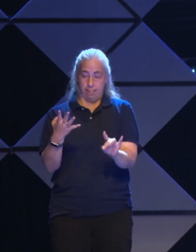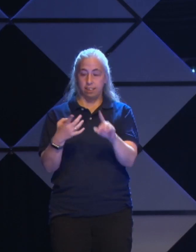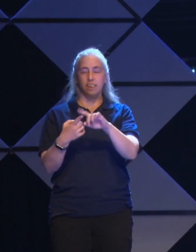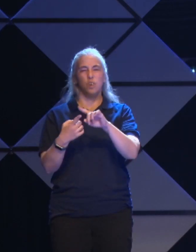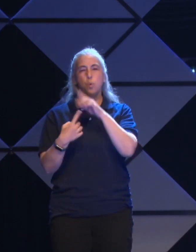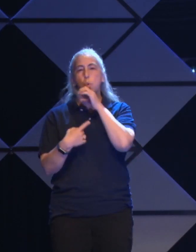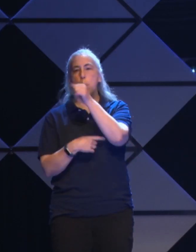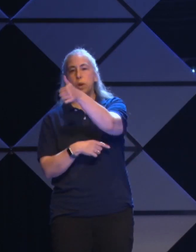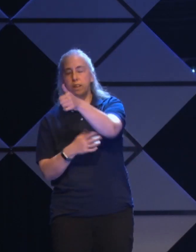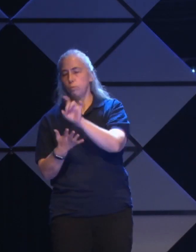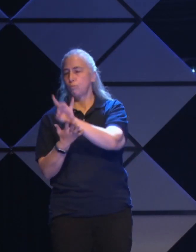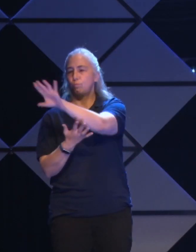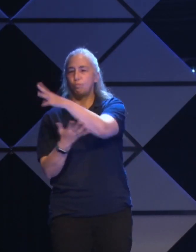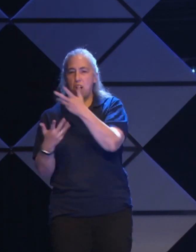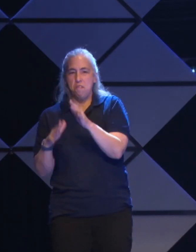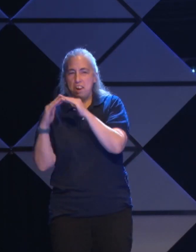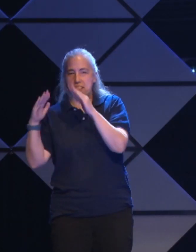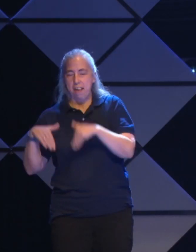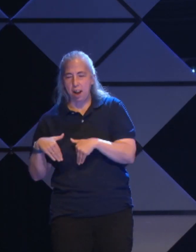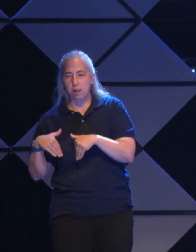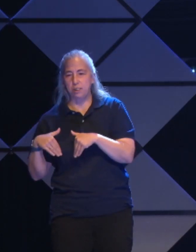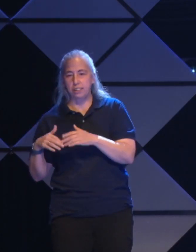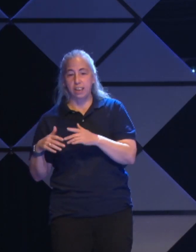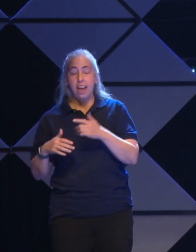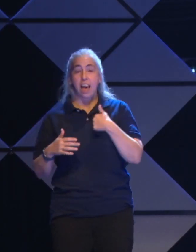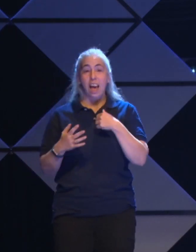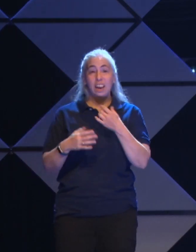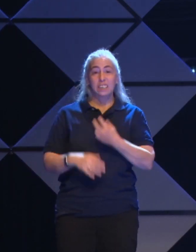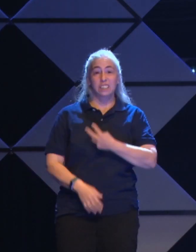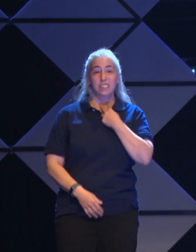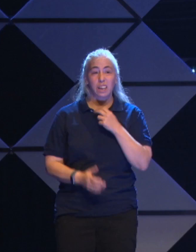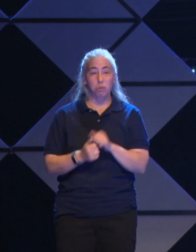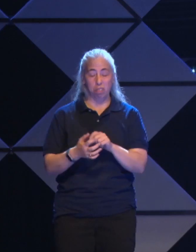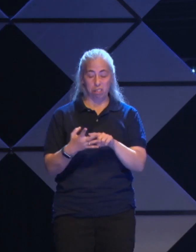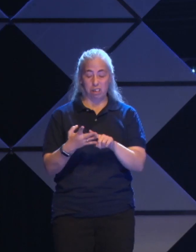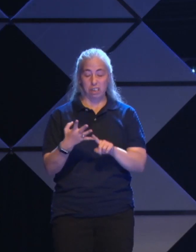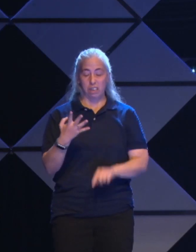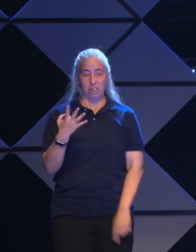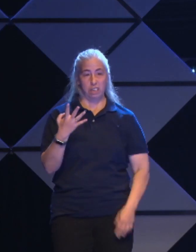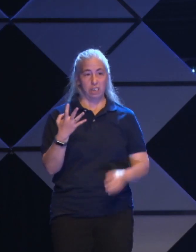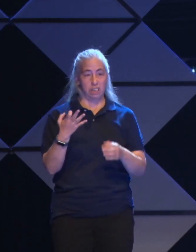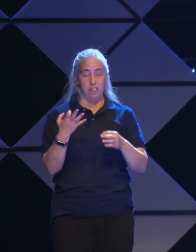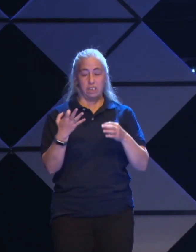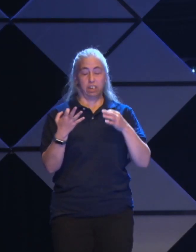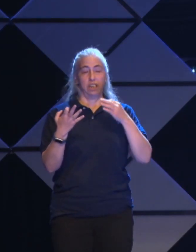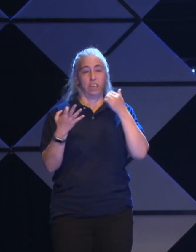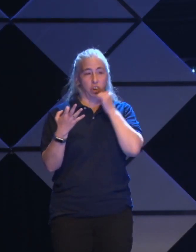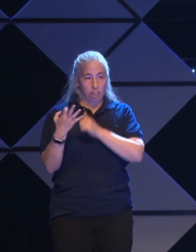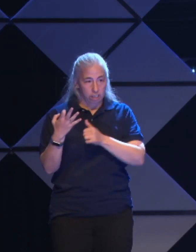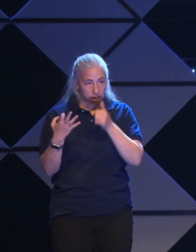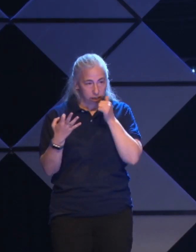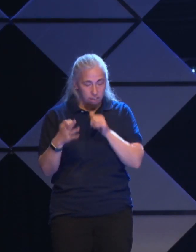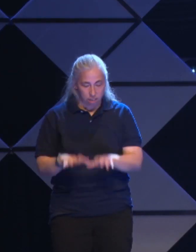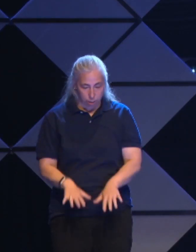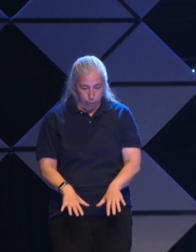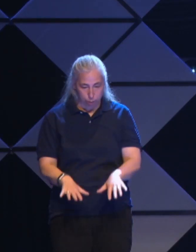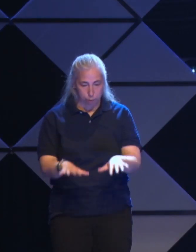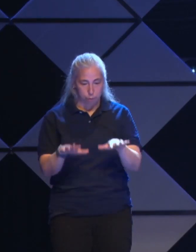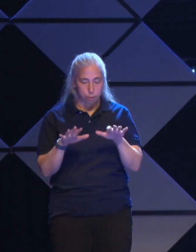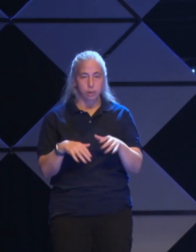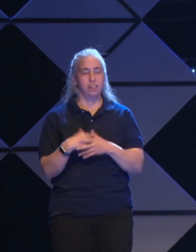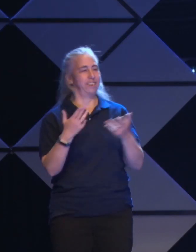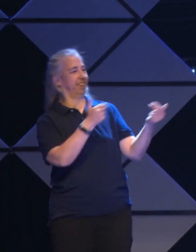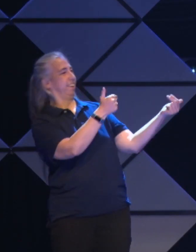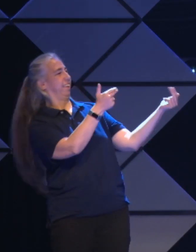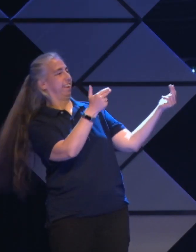so he's out of the house. So I got stuck with 3 girls. Check that out. So, yeah, I know what it means,